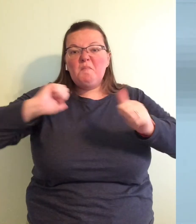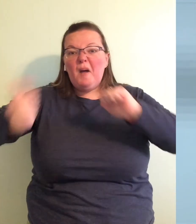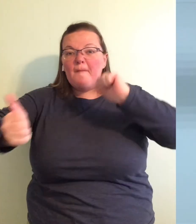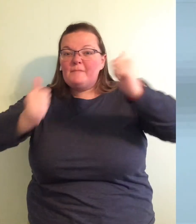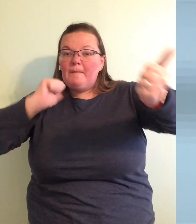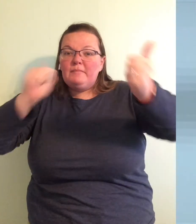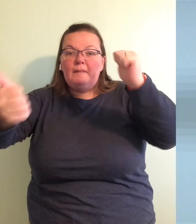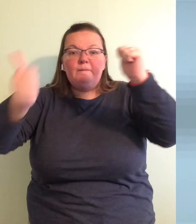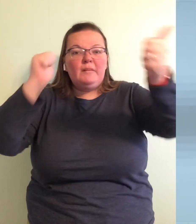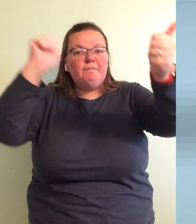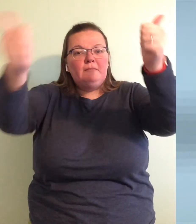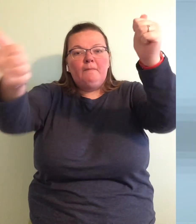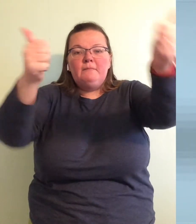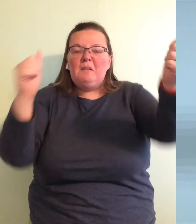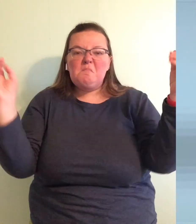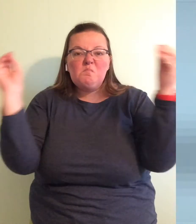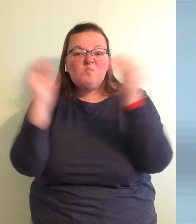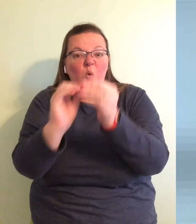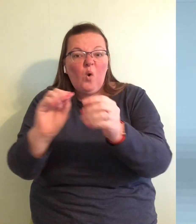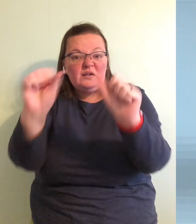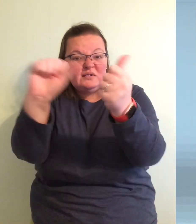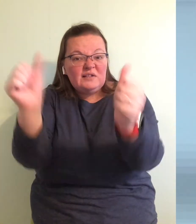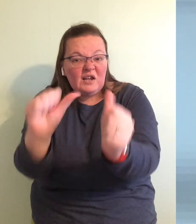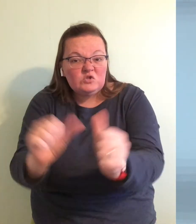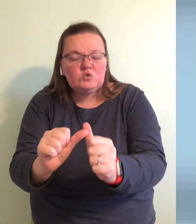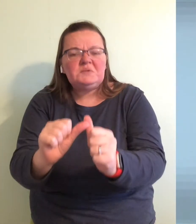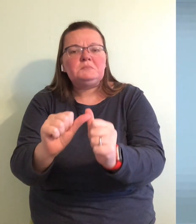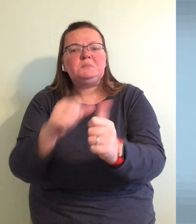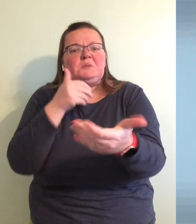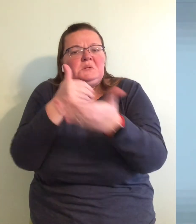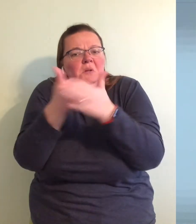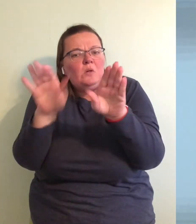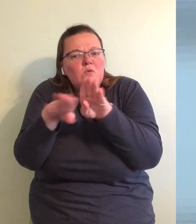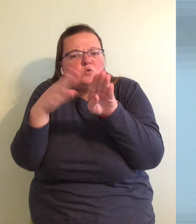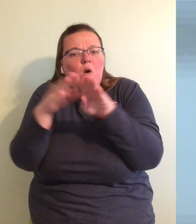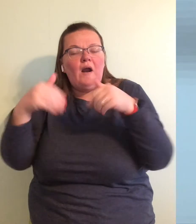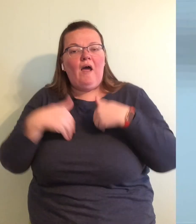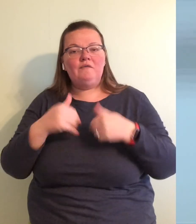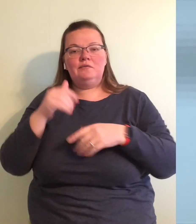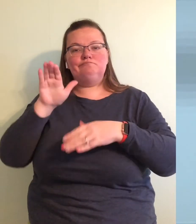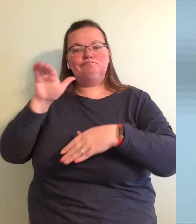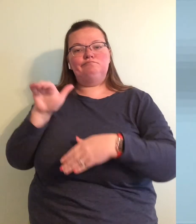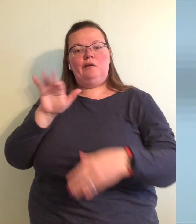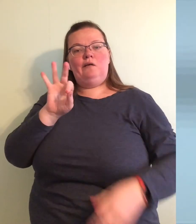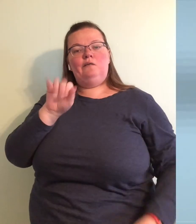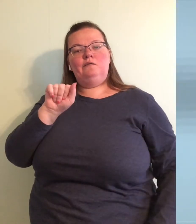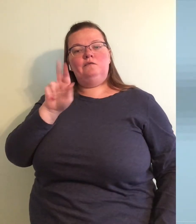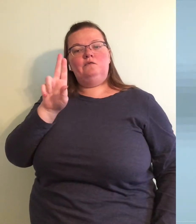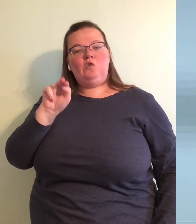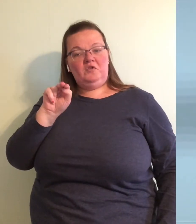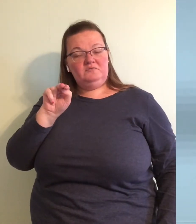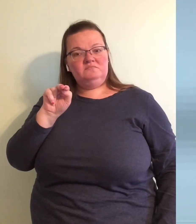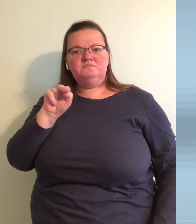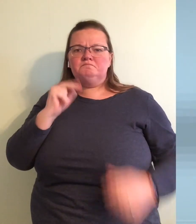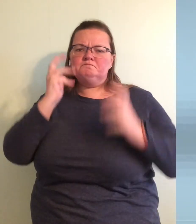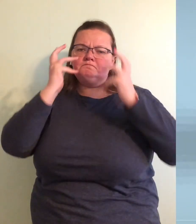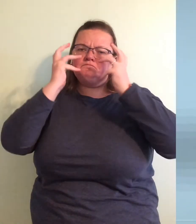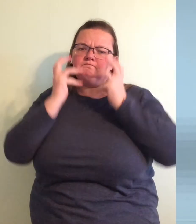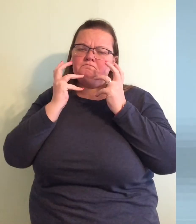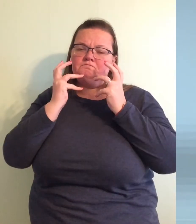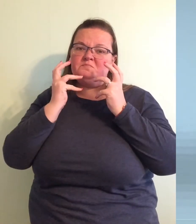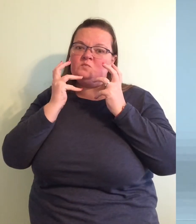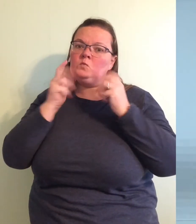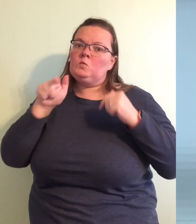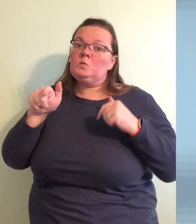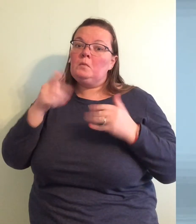statues. The one nearest the door was a little fawn with a very sad expression on his face, and Edmund couldn't help